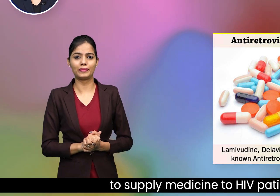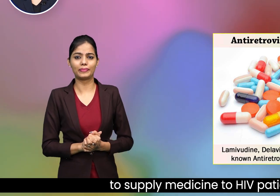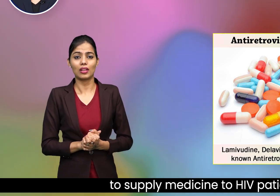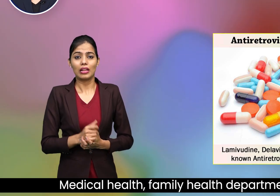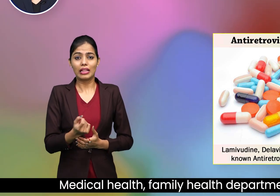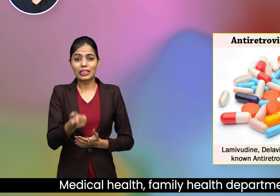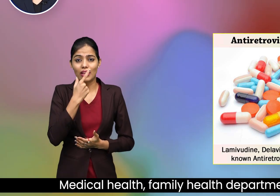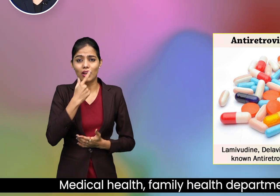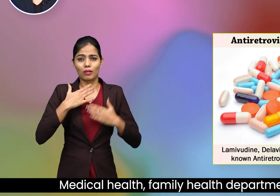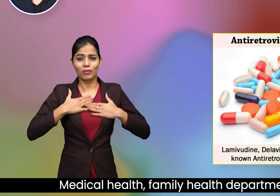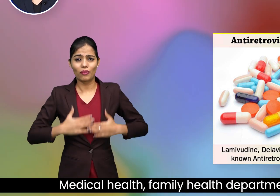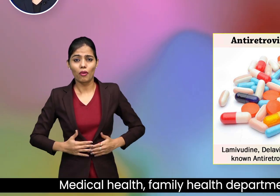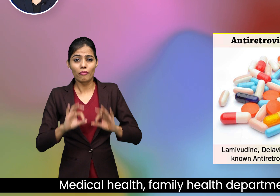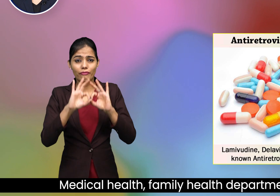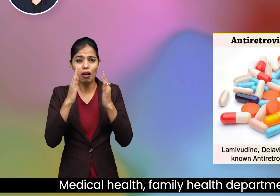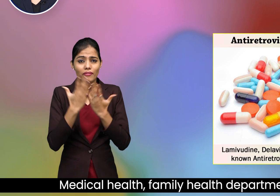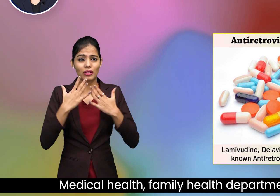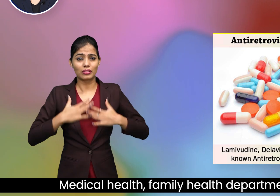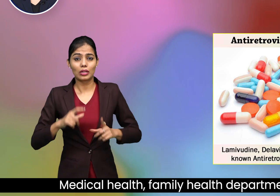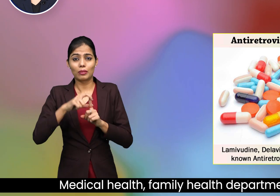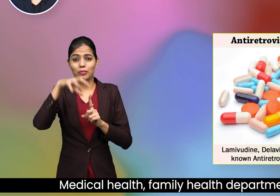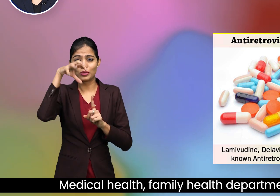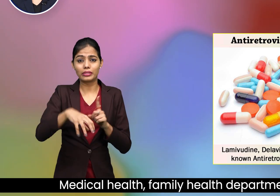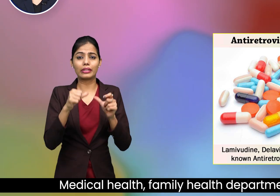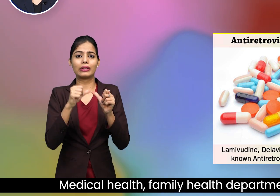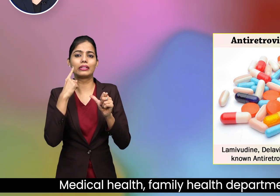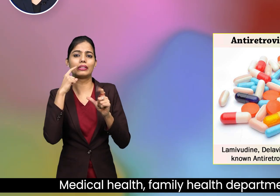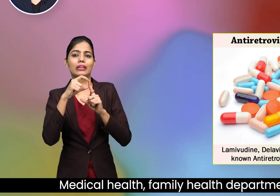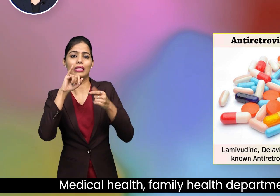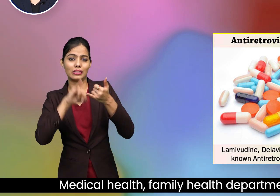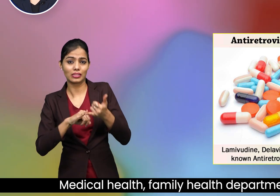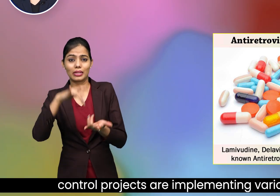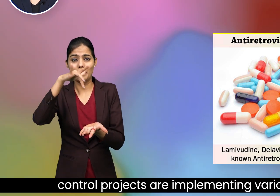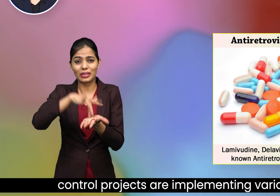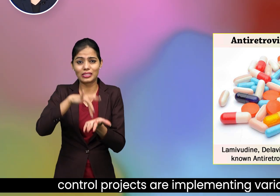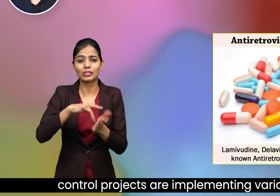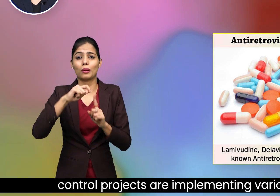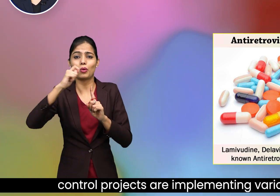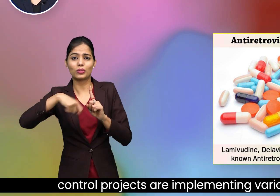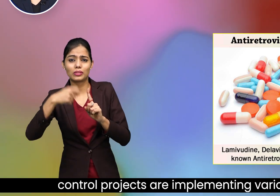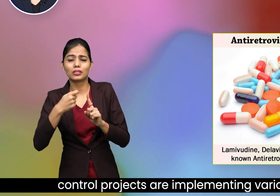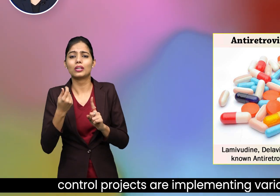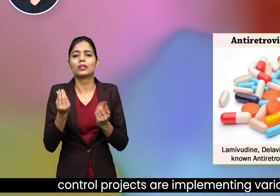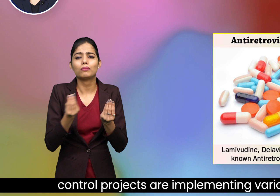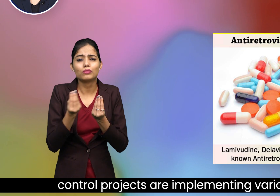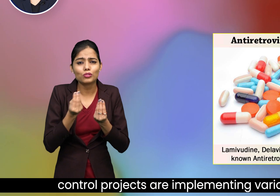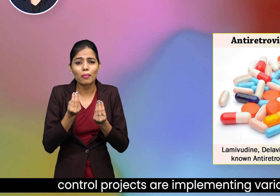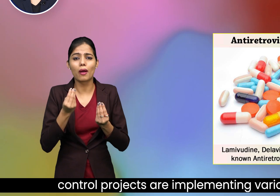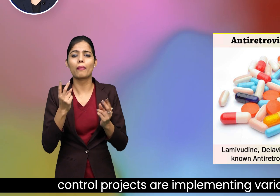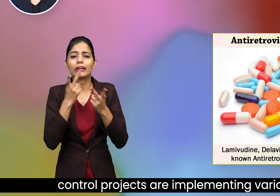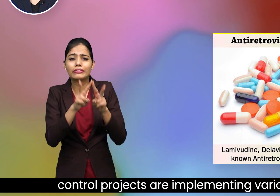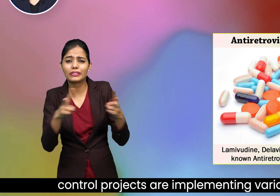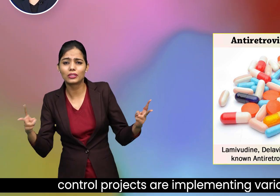patients. Medical health, family health departments, and AIDS control projects are